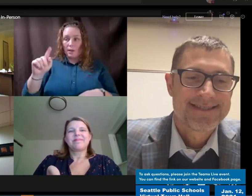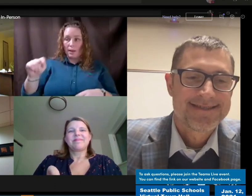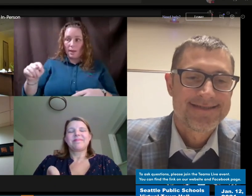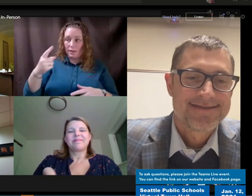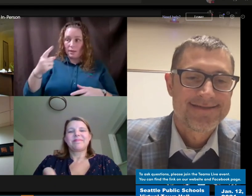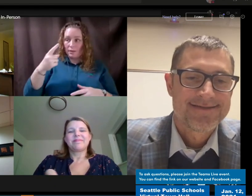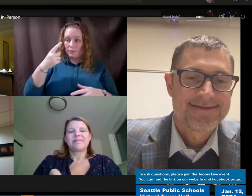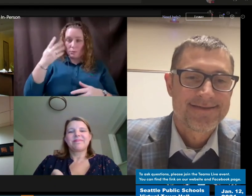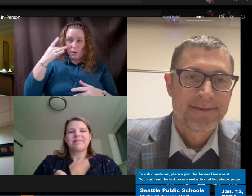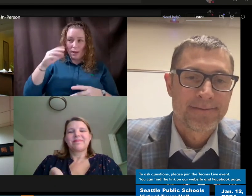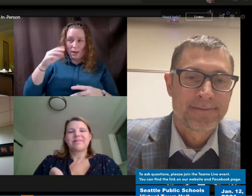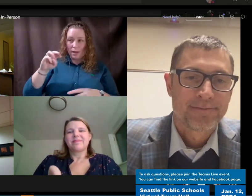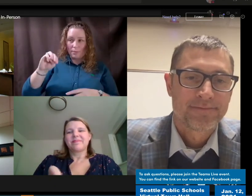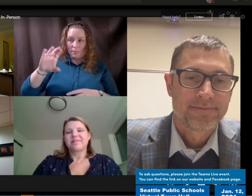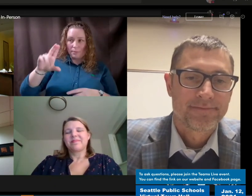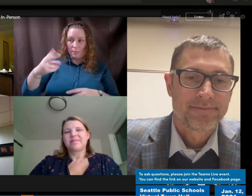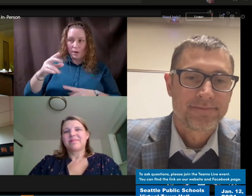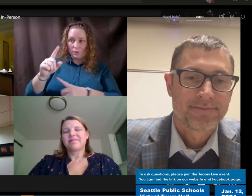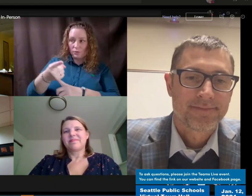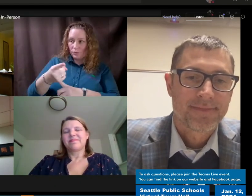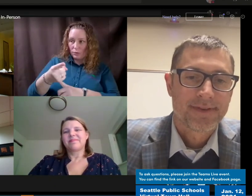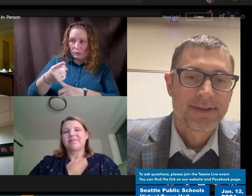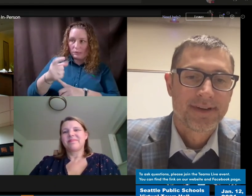1st and not sooner.